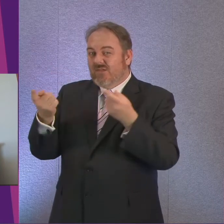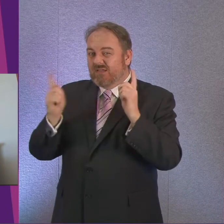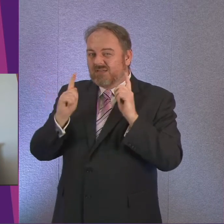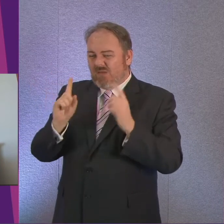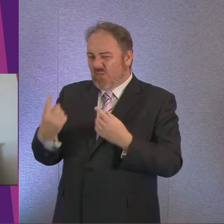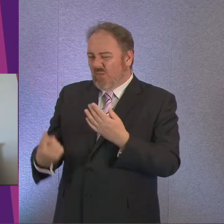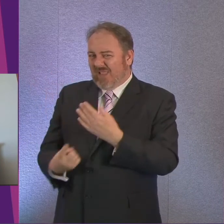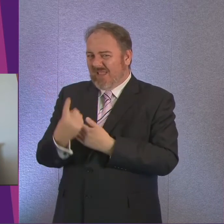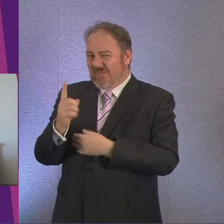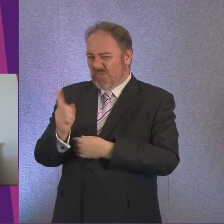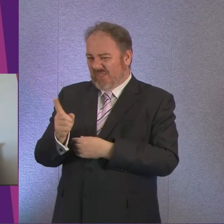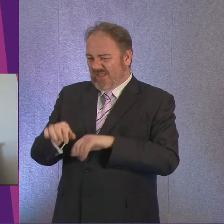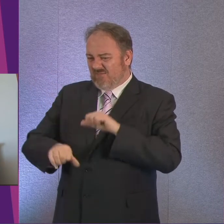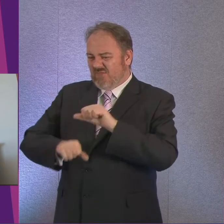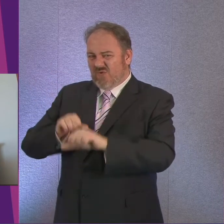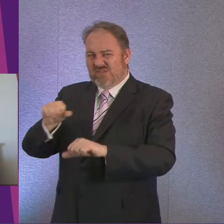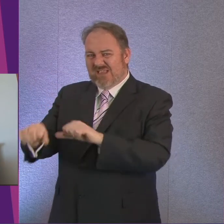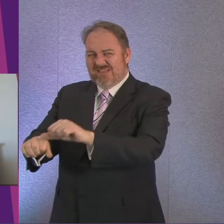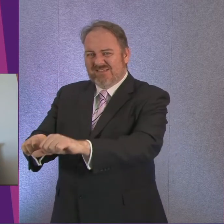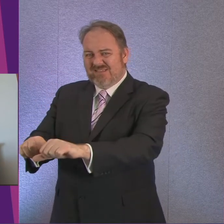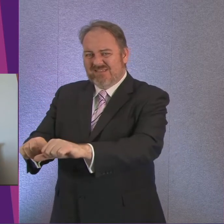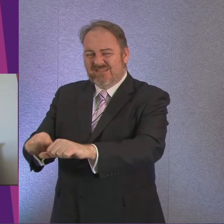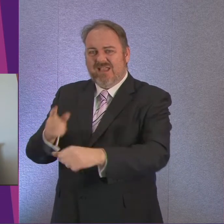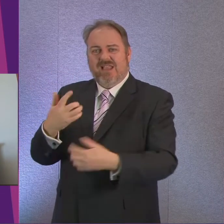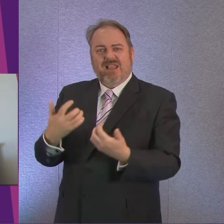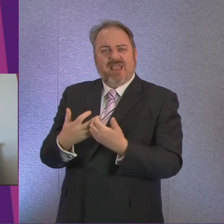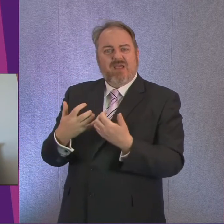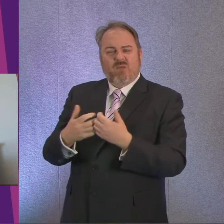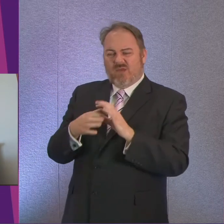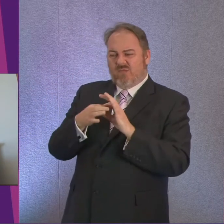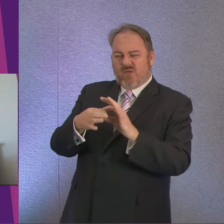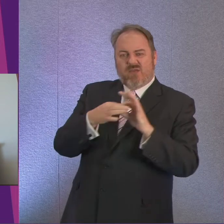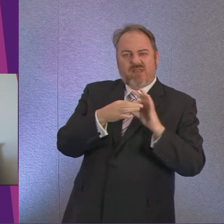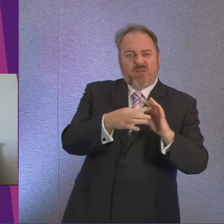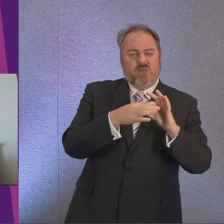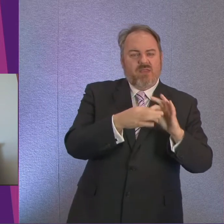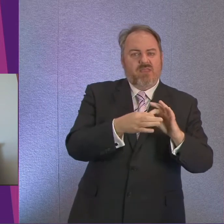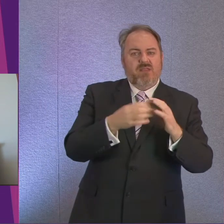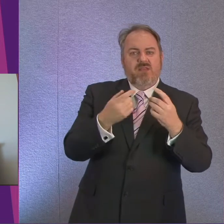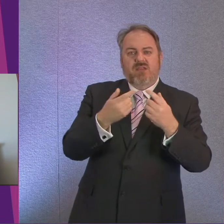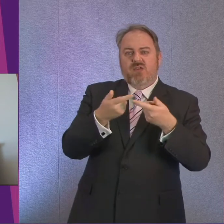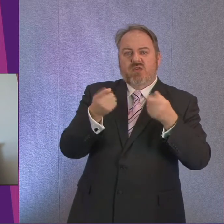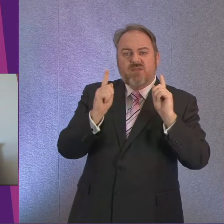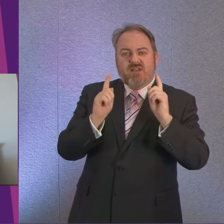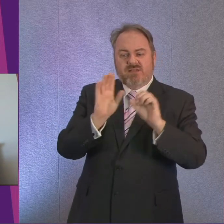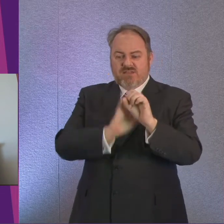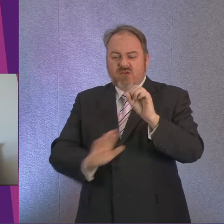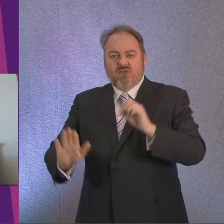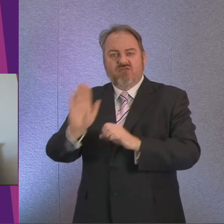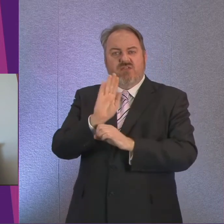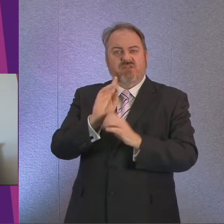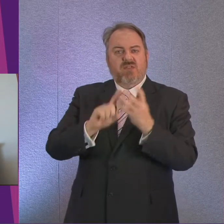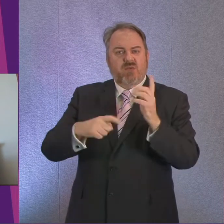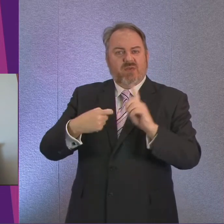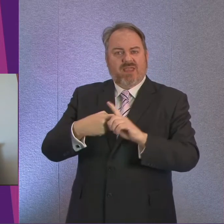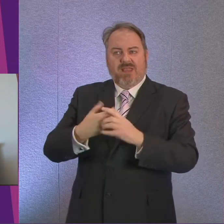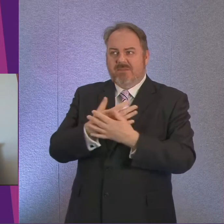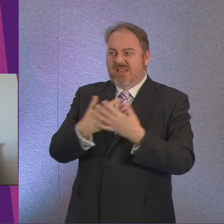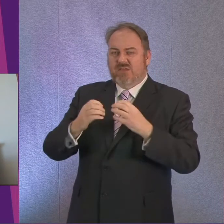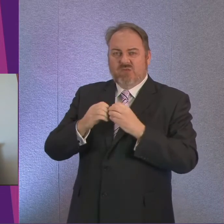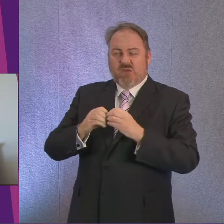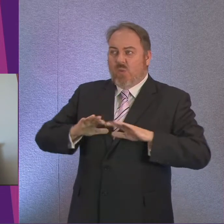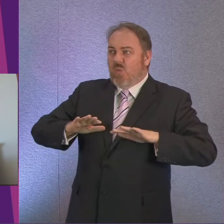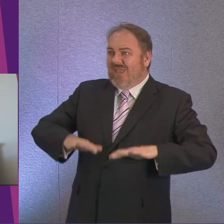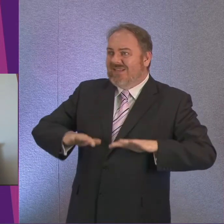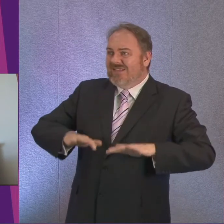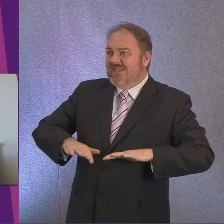supplementary to that, what discussions are happening with other universities out with of Scotland in the rest of the UK for people waiting for offers from